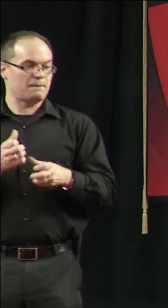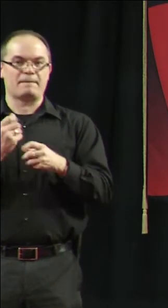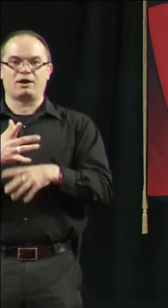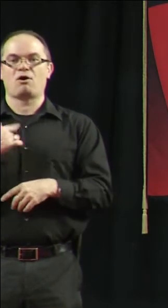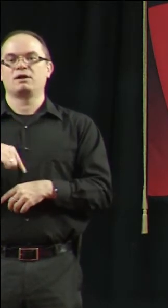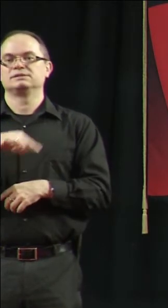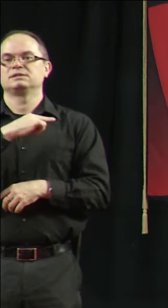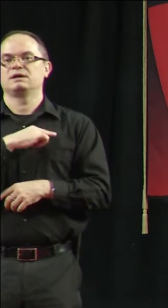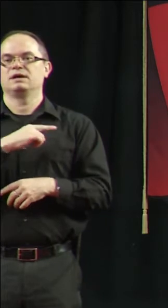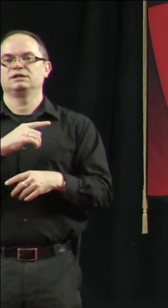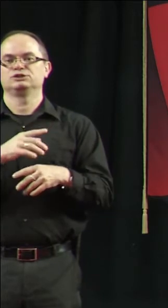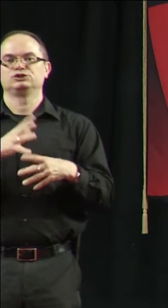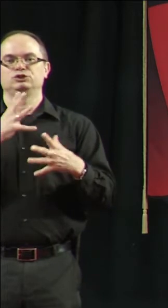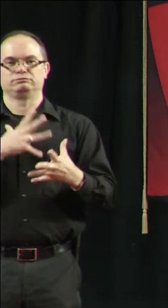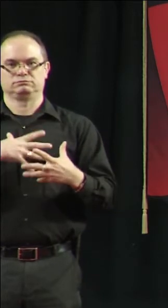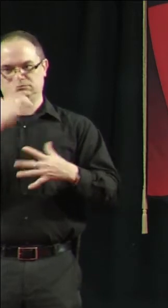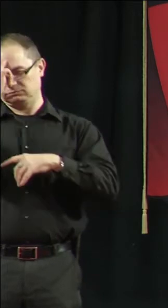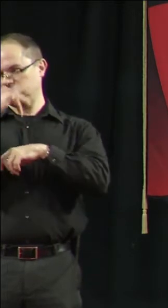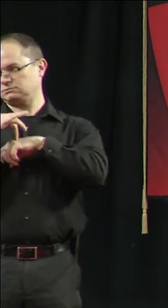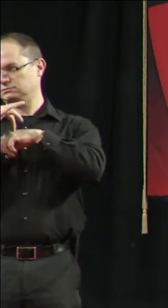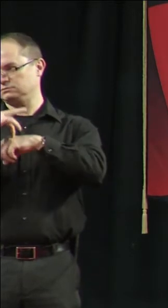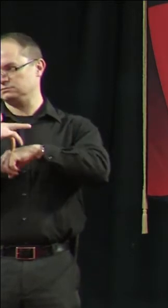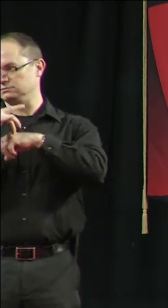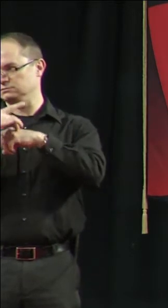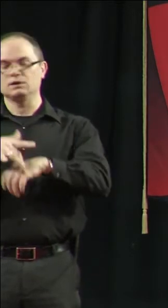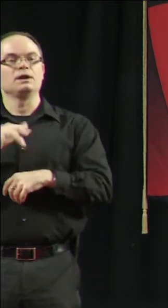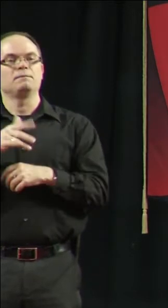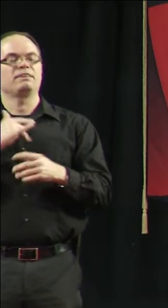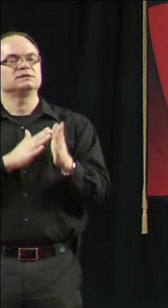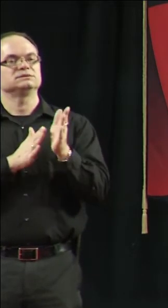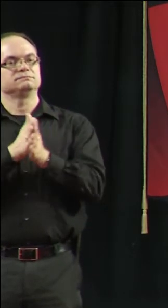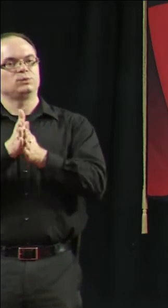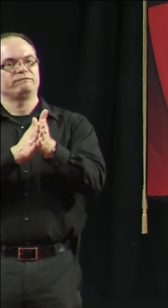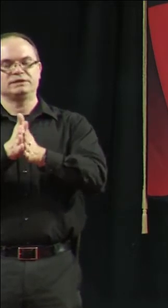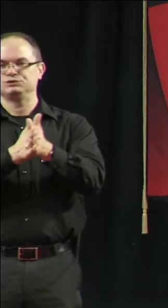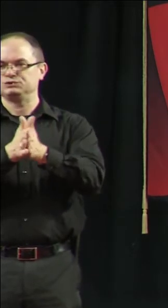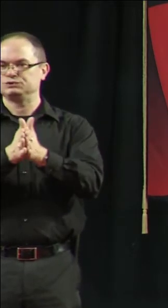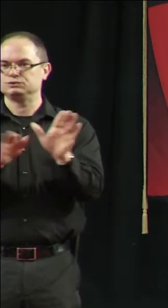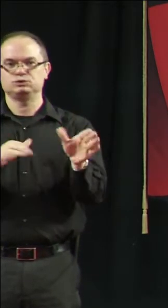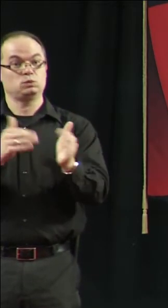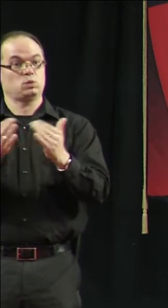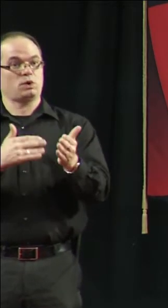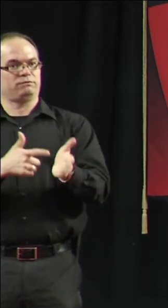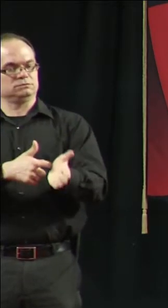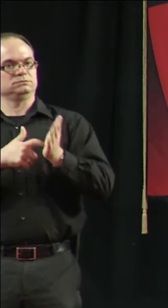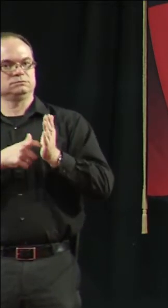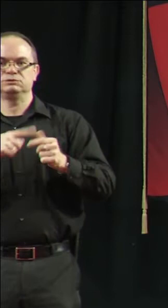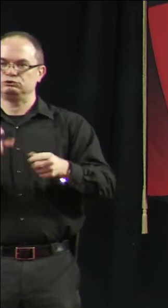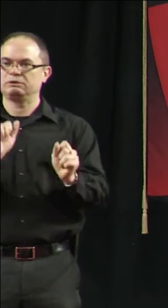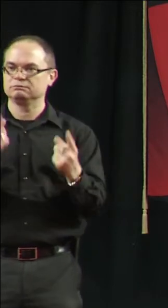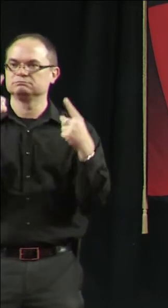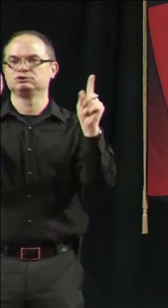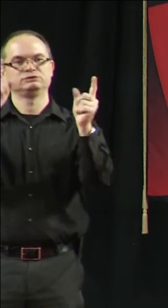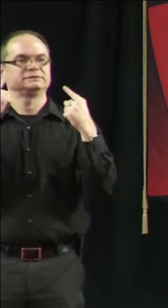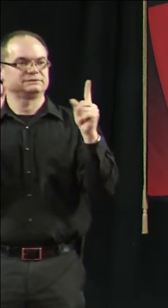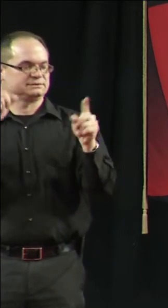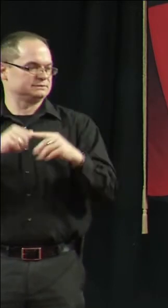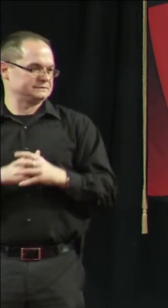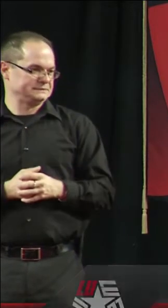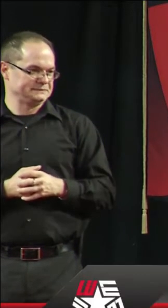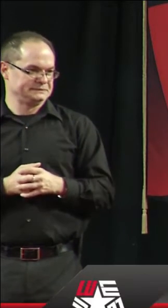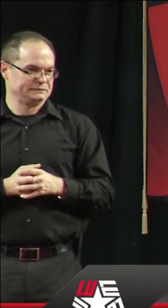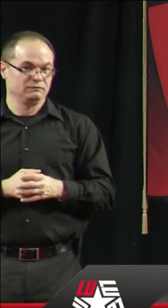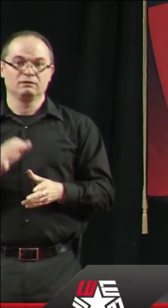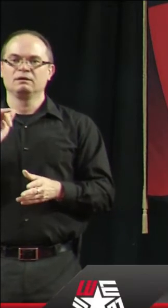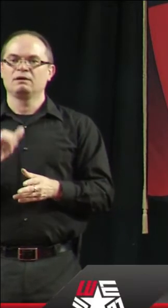us to take over our mind, but this is the motivation to do whatever it takes to achieve success. This